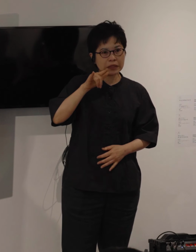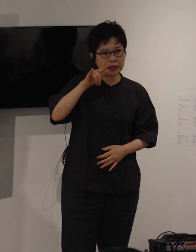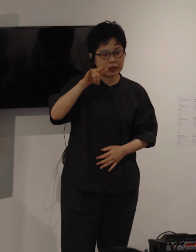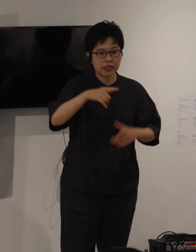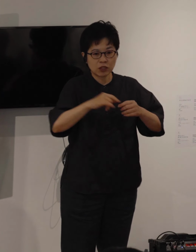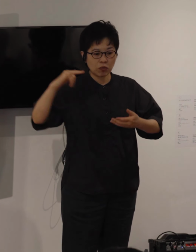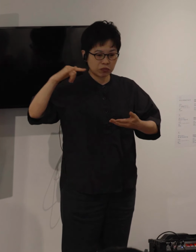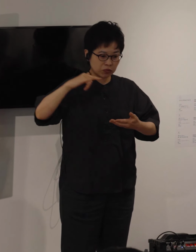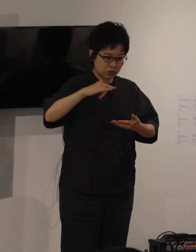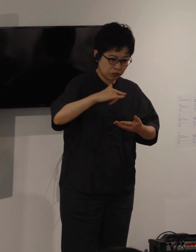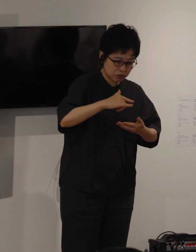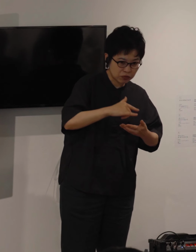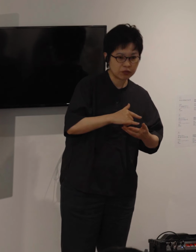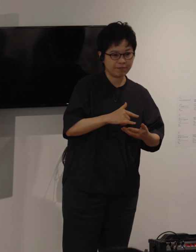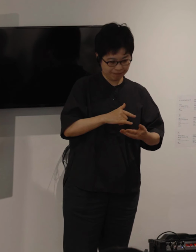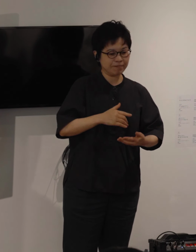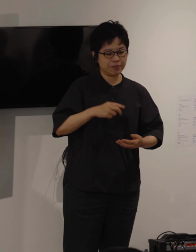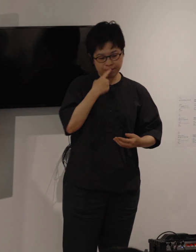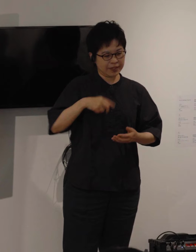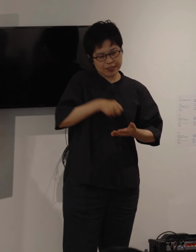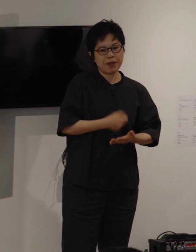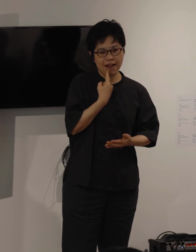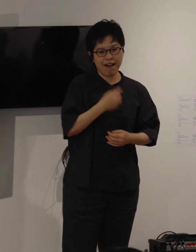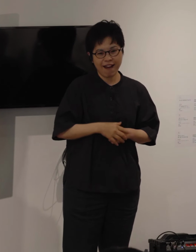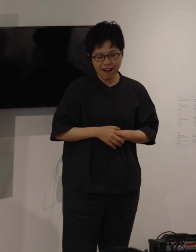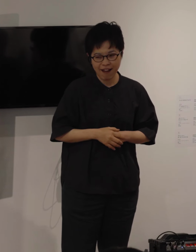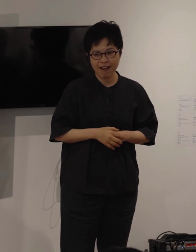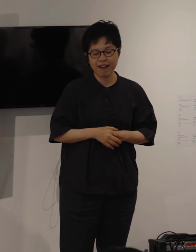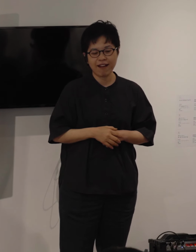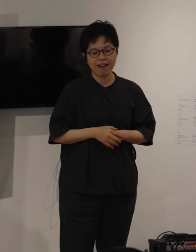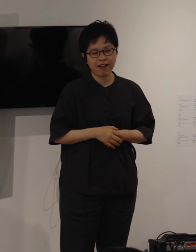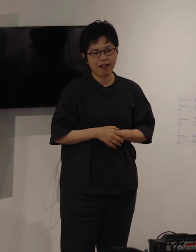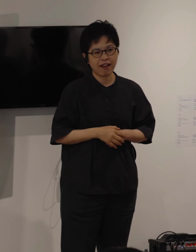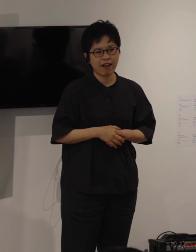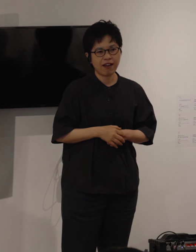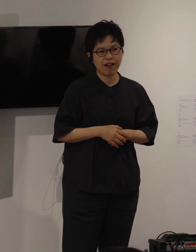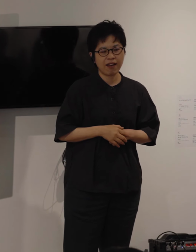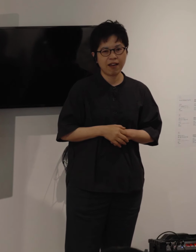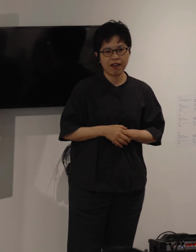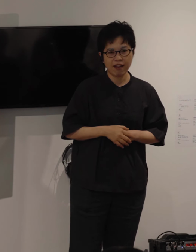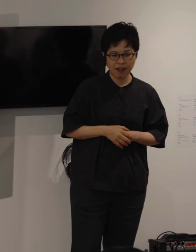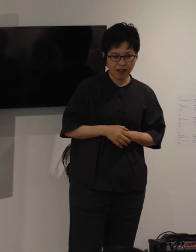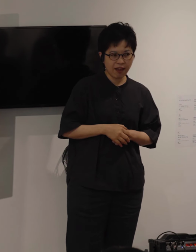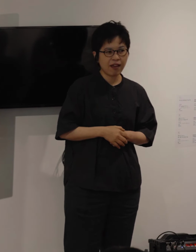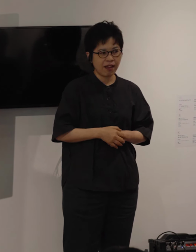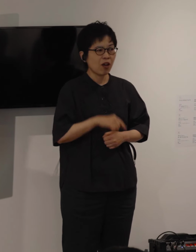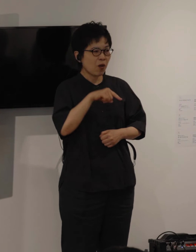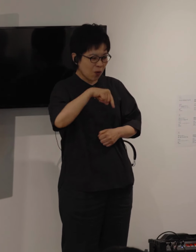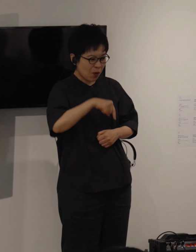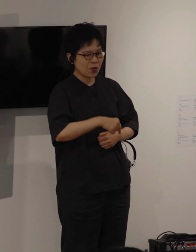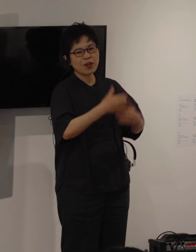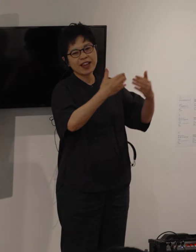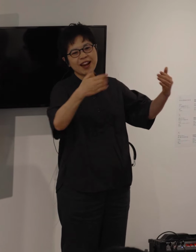know, thank you to the gallery for, you know, showing this event. I think it's so important.